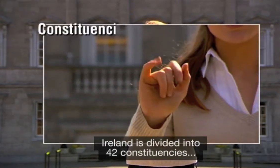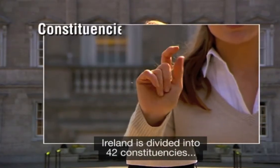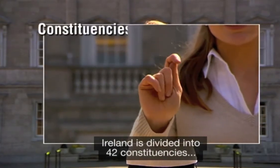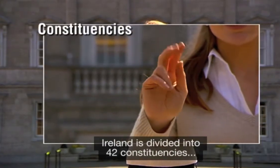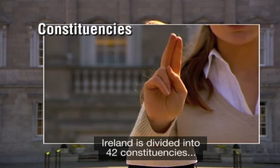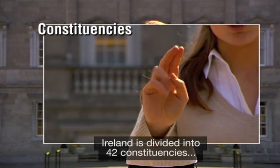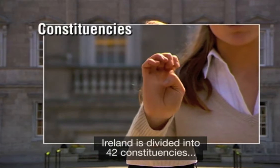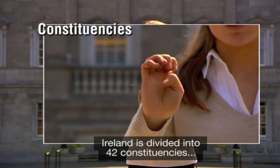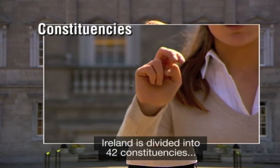constituencies,